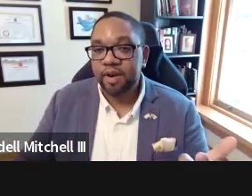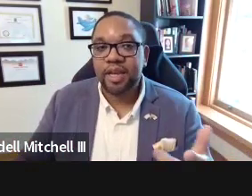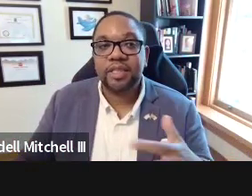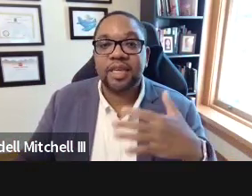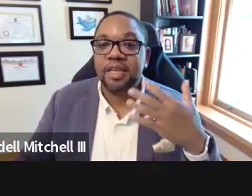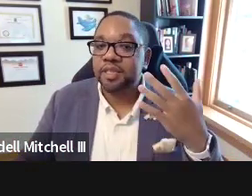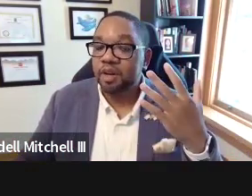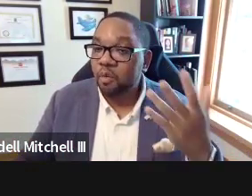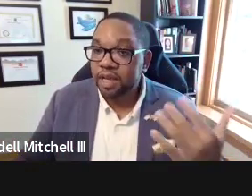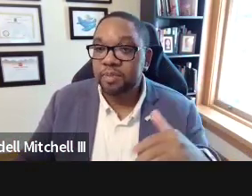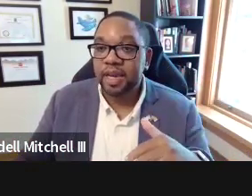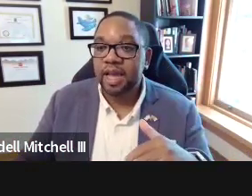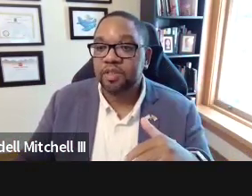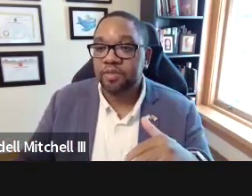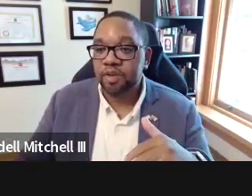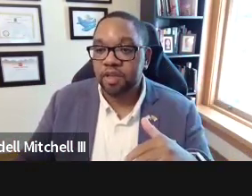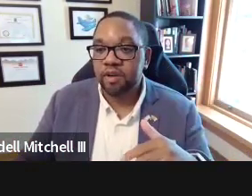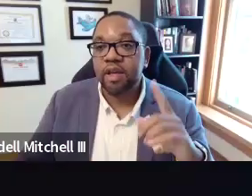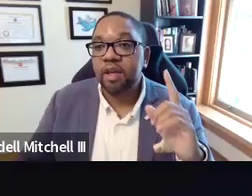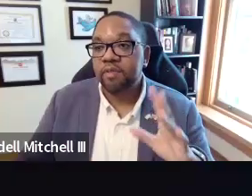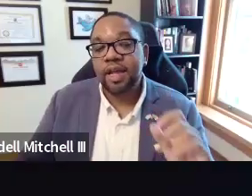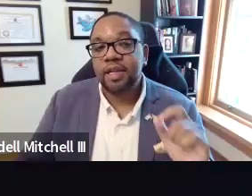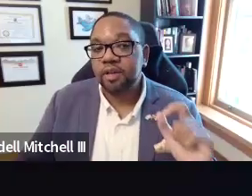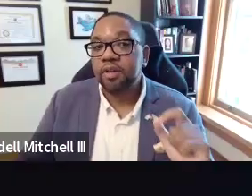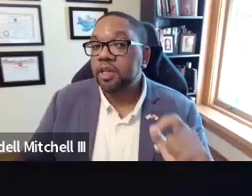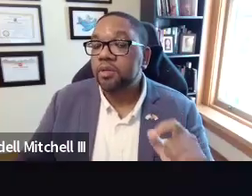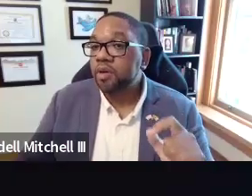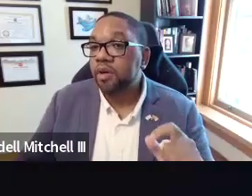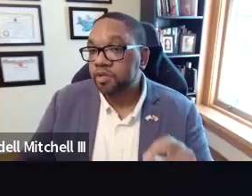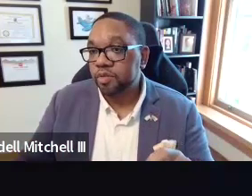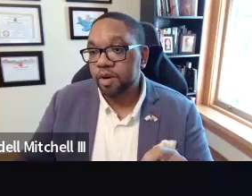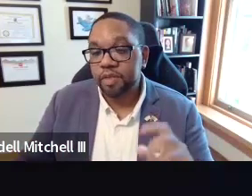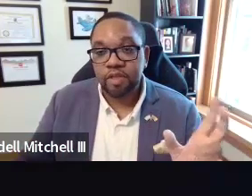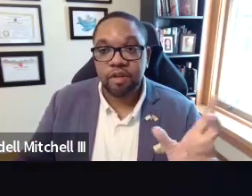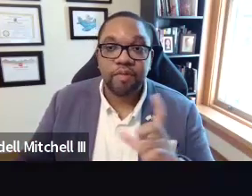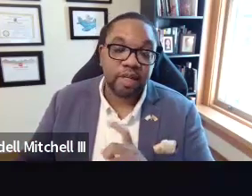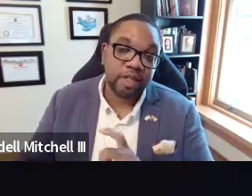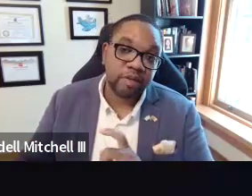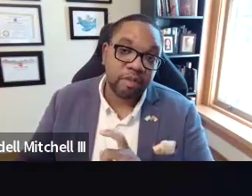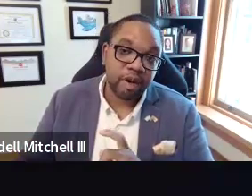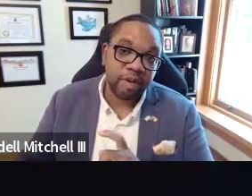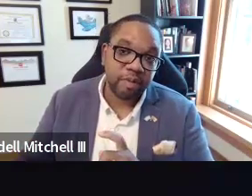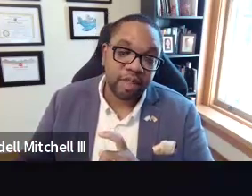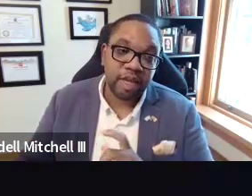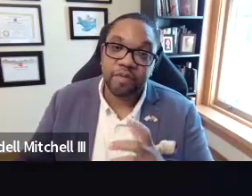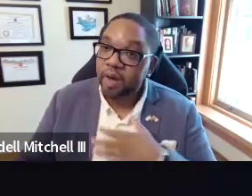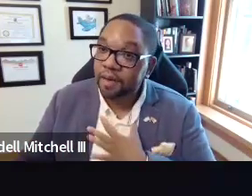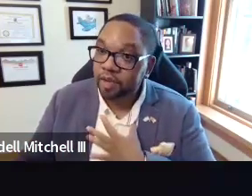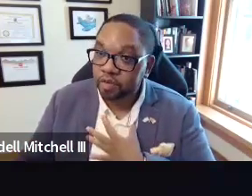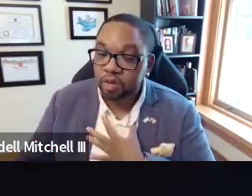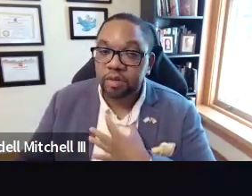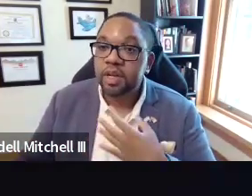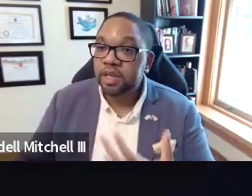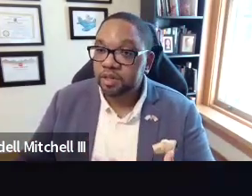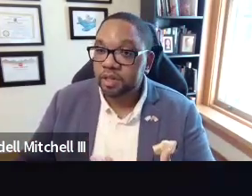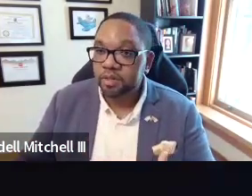your experiences, you know, what is being asked of you, et cetera. The reality is only you know your true worth. And so if you need to experiment with it, if you have